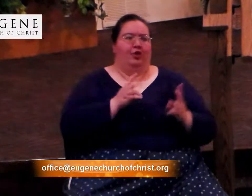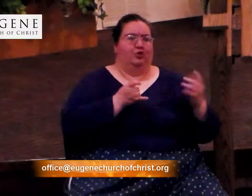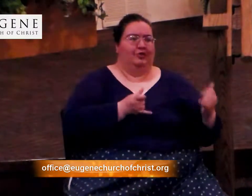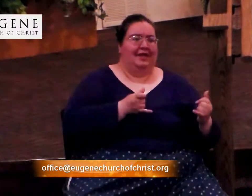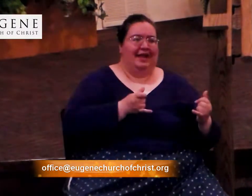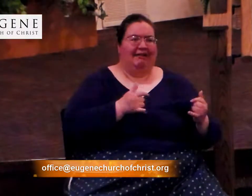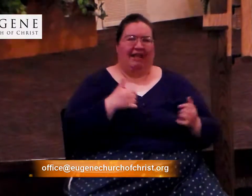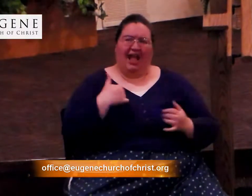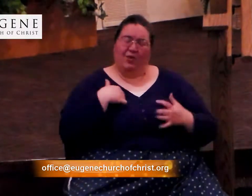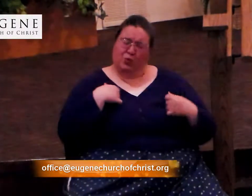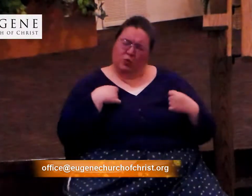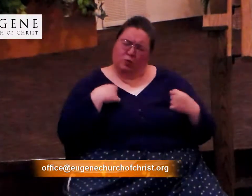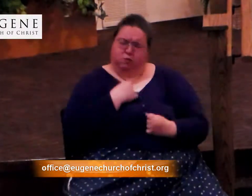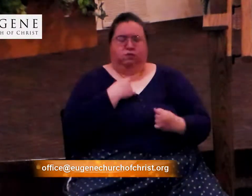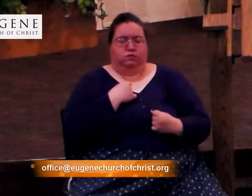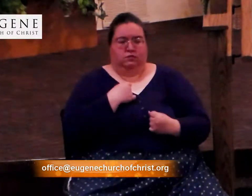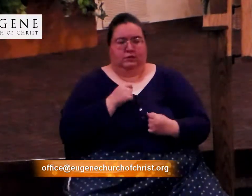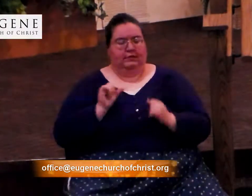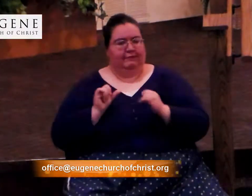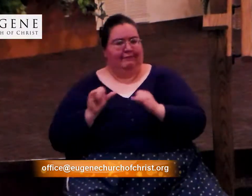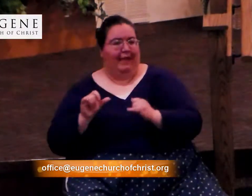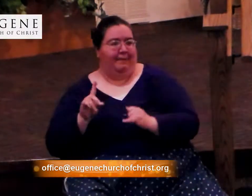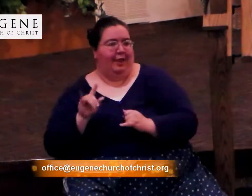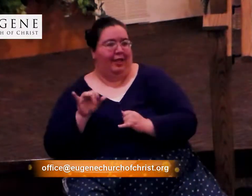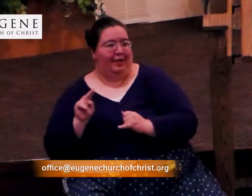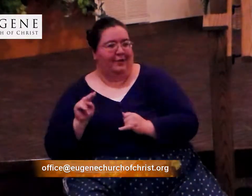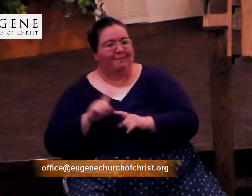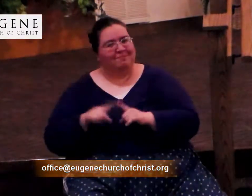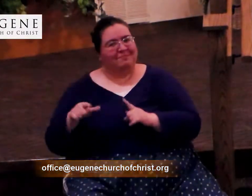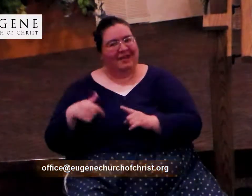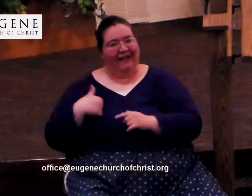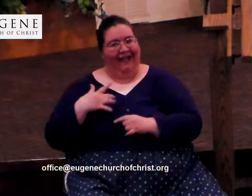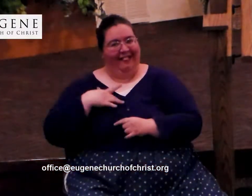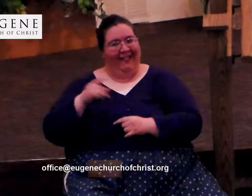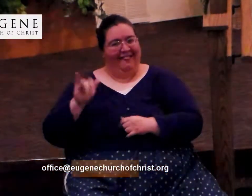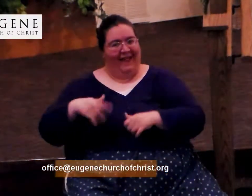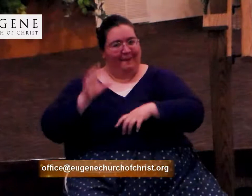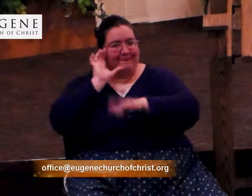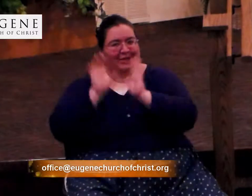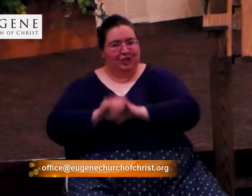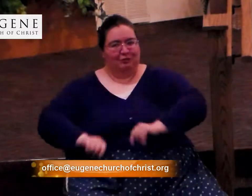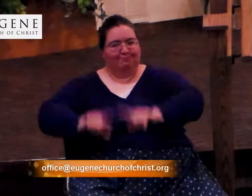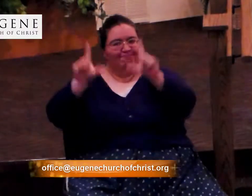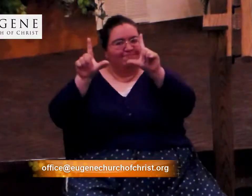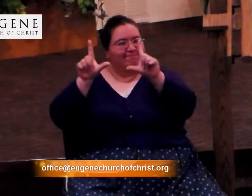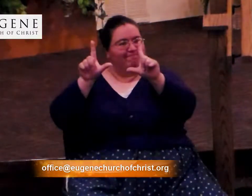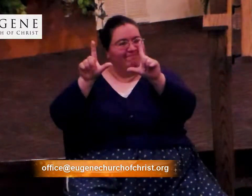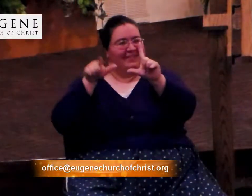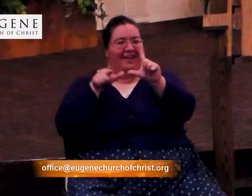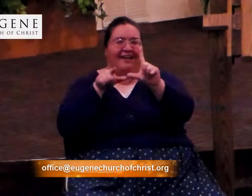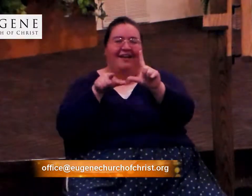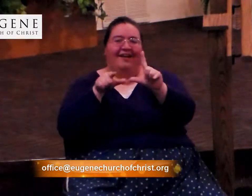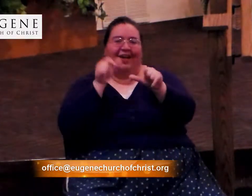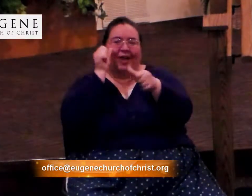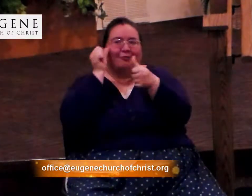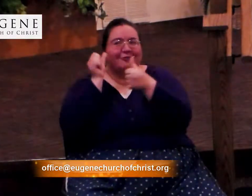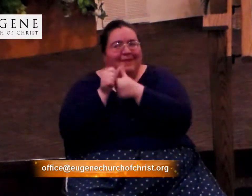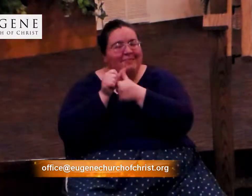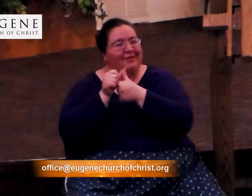comes up on Facebook because I'm reminded of just an incredible day of significance. We build these altars along the way to remember the victories we